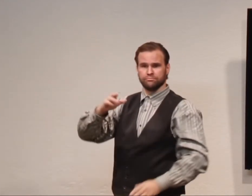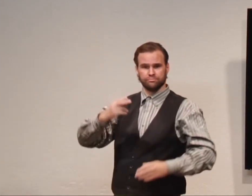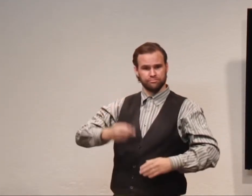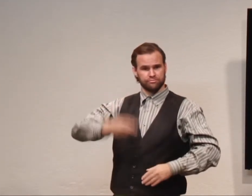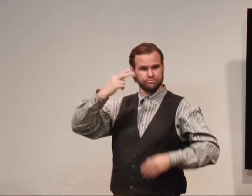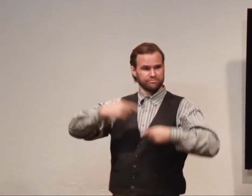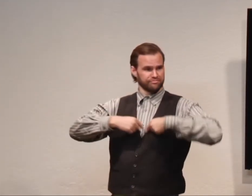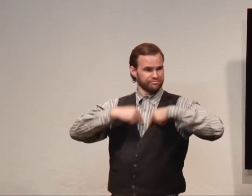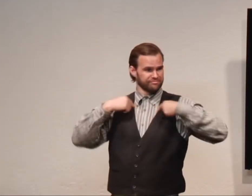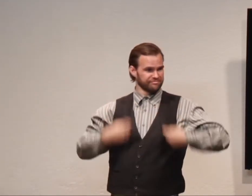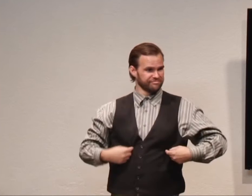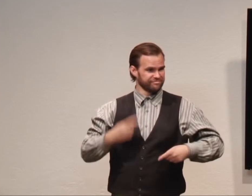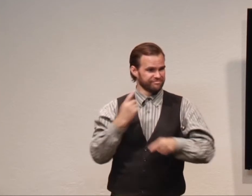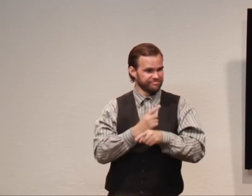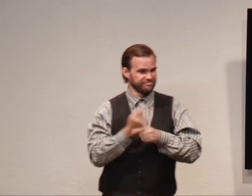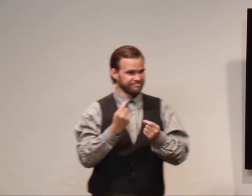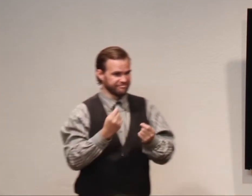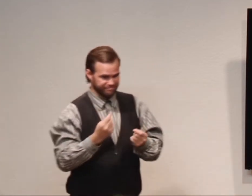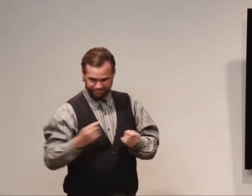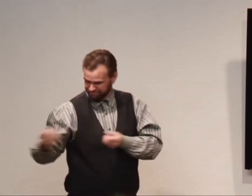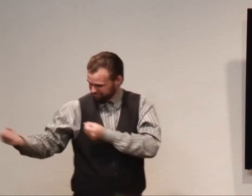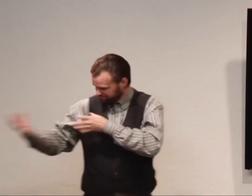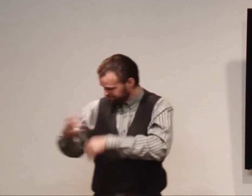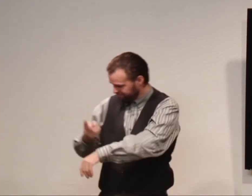up as the sacrifice.